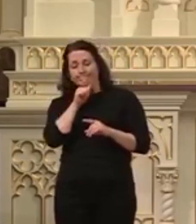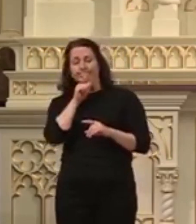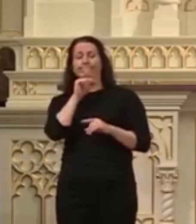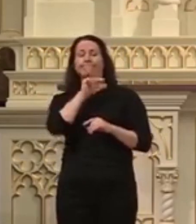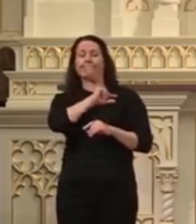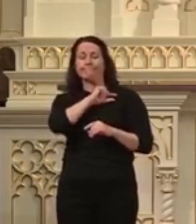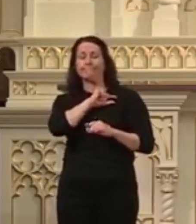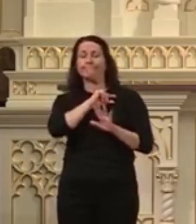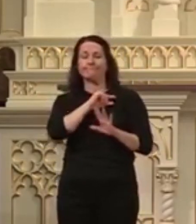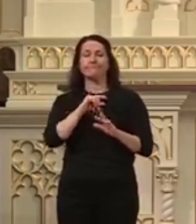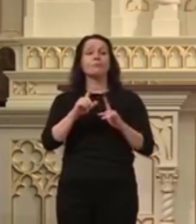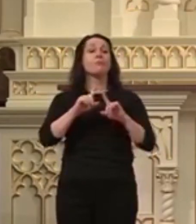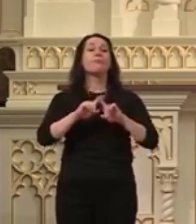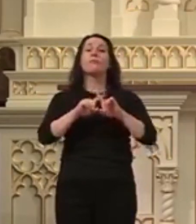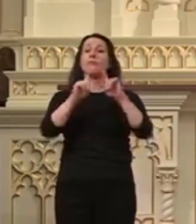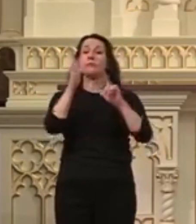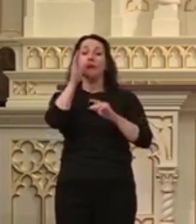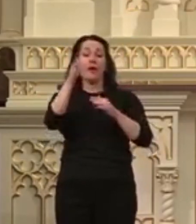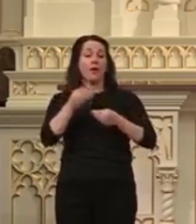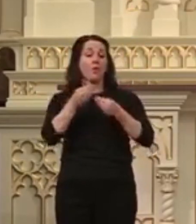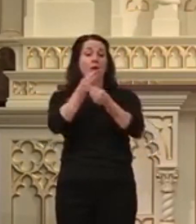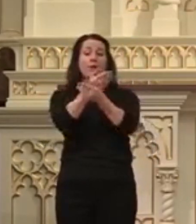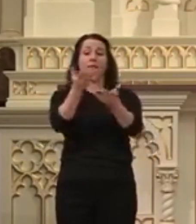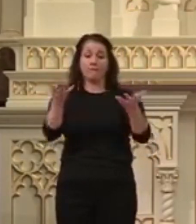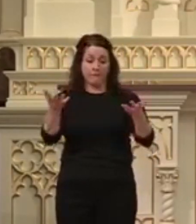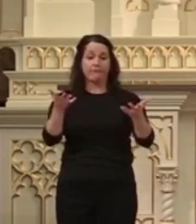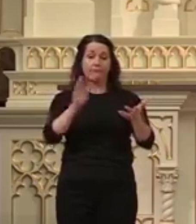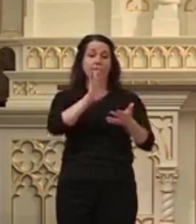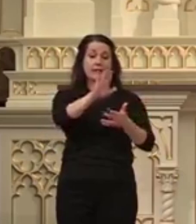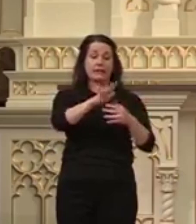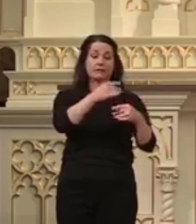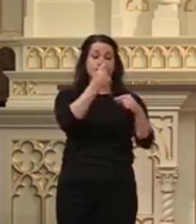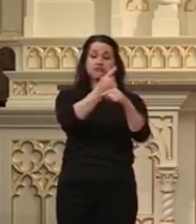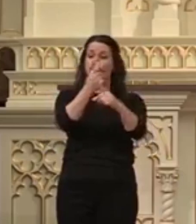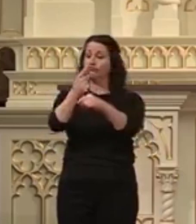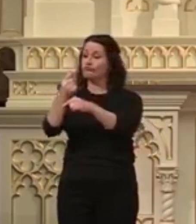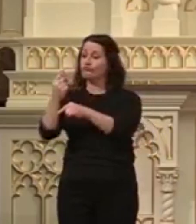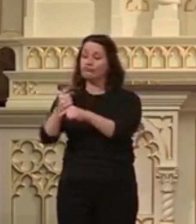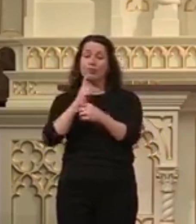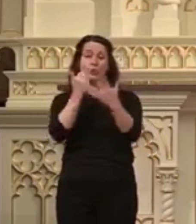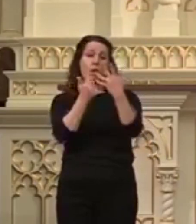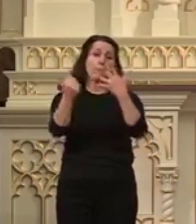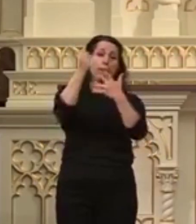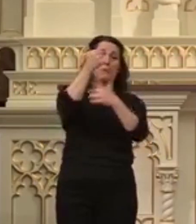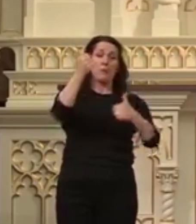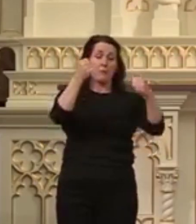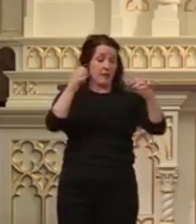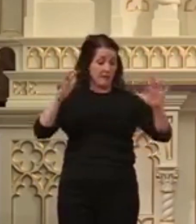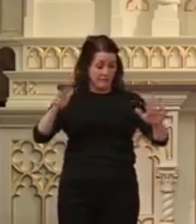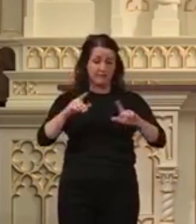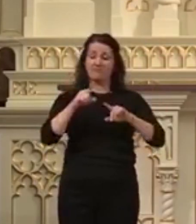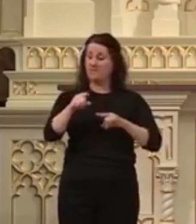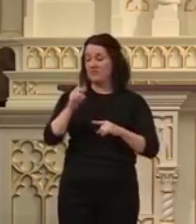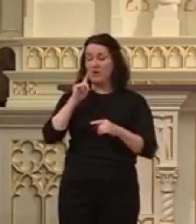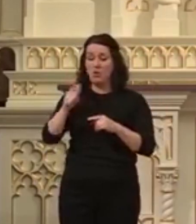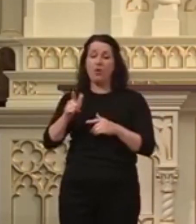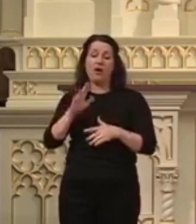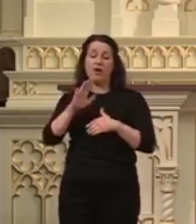Therefore, I will give him his portion among the great, and he shall divide the spoils with the